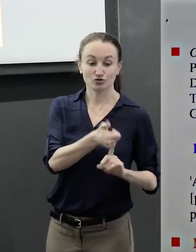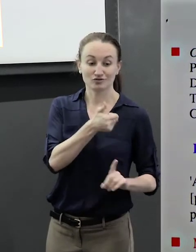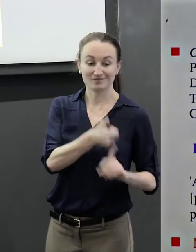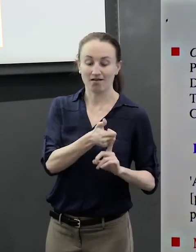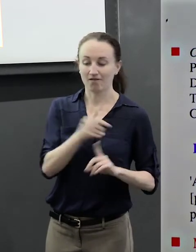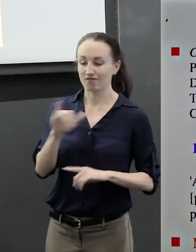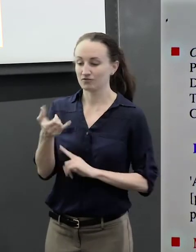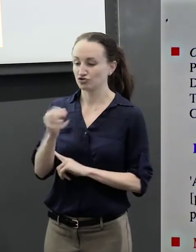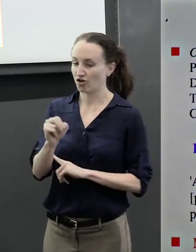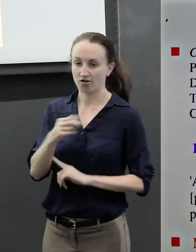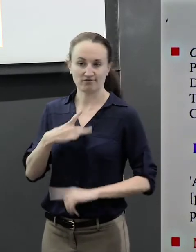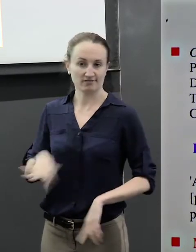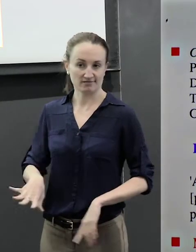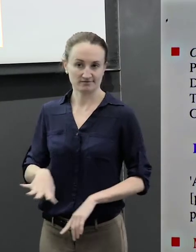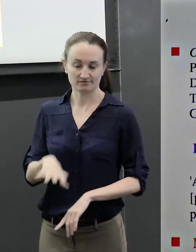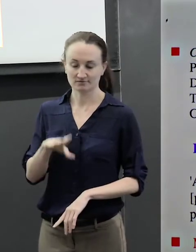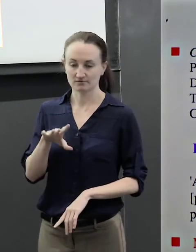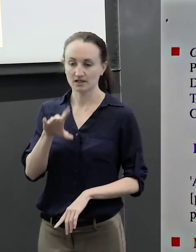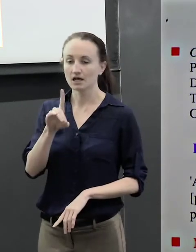there is a missing